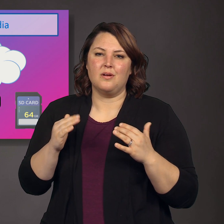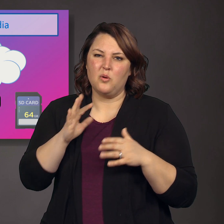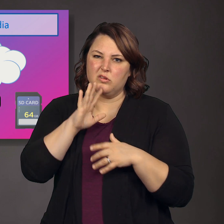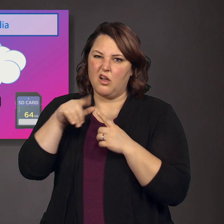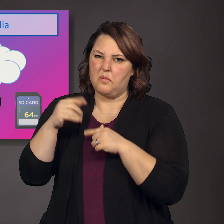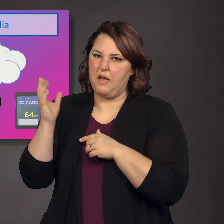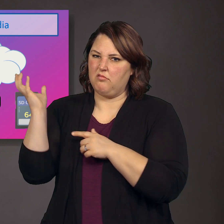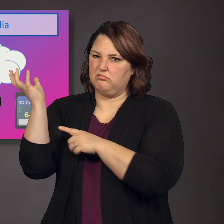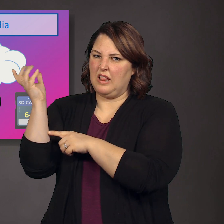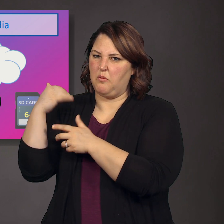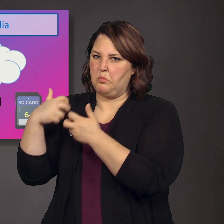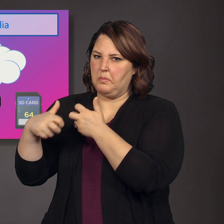that later.